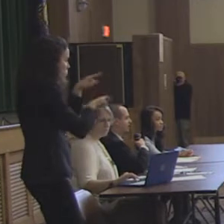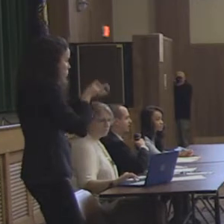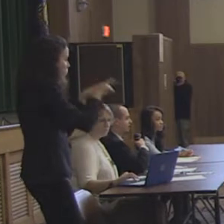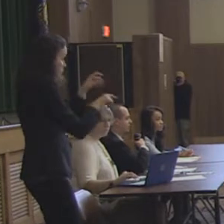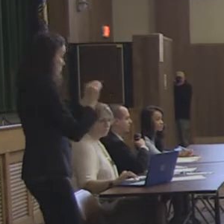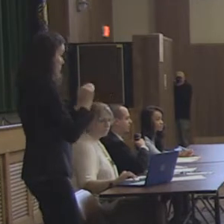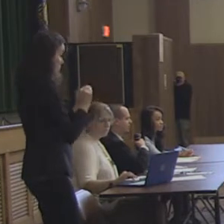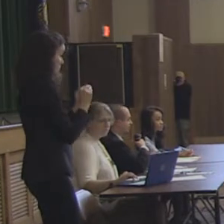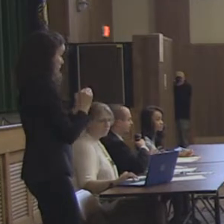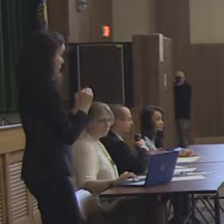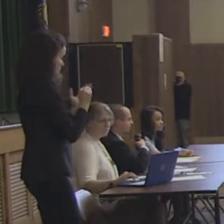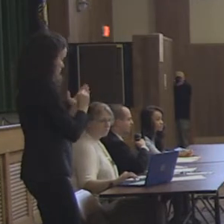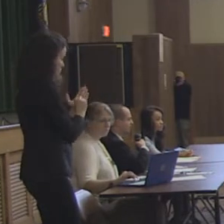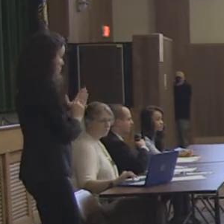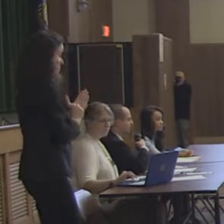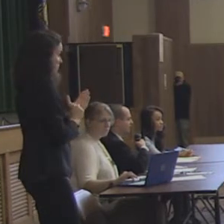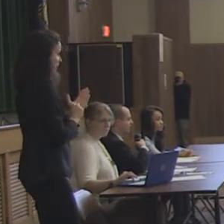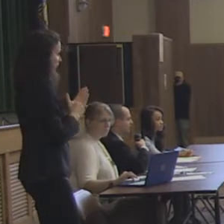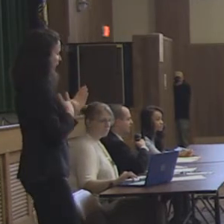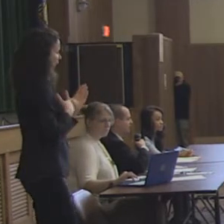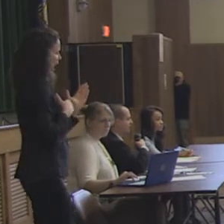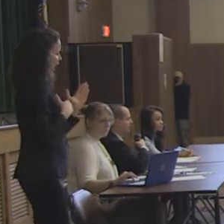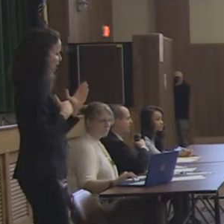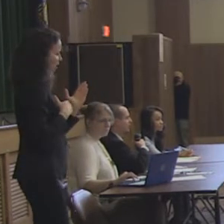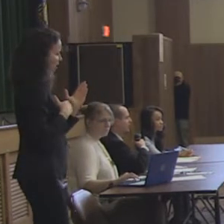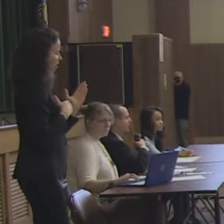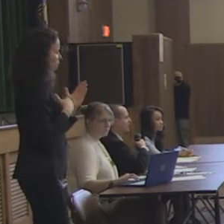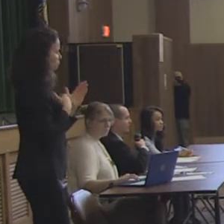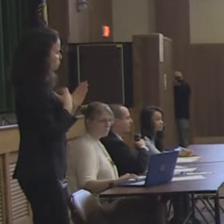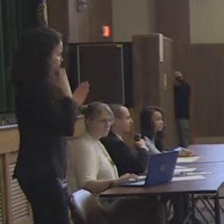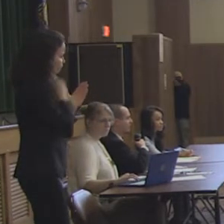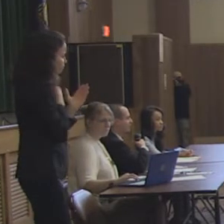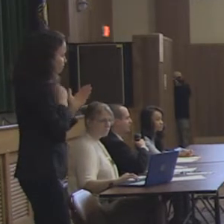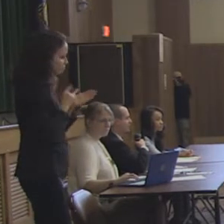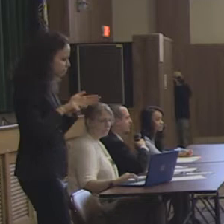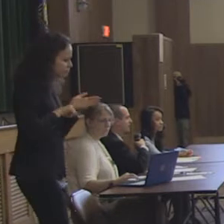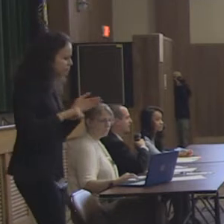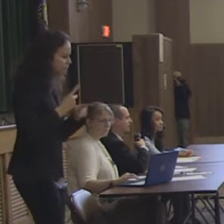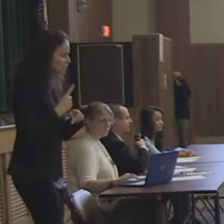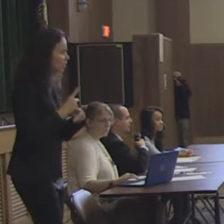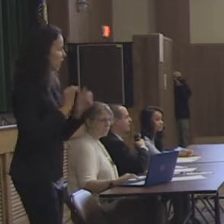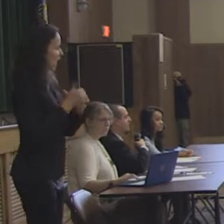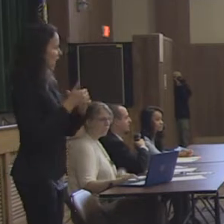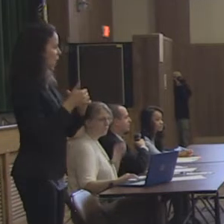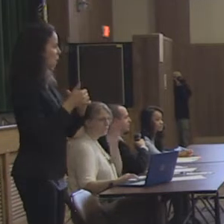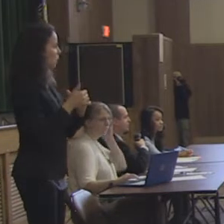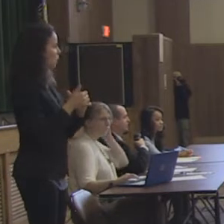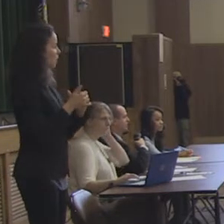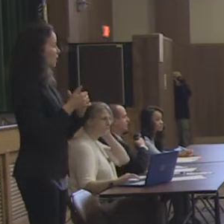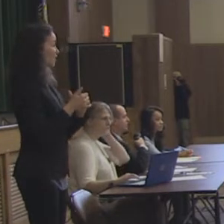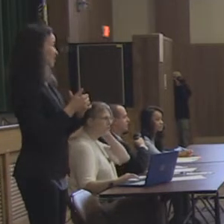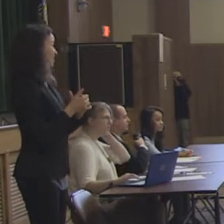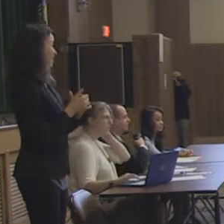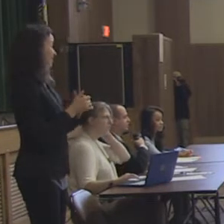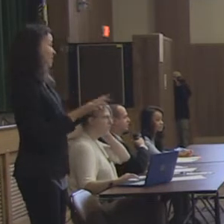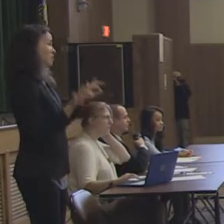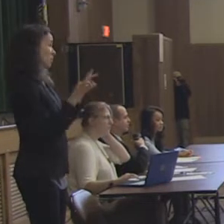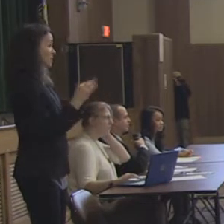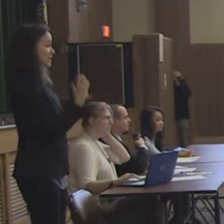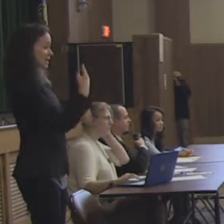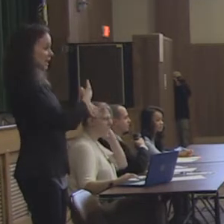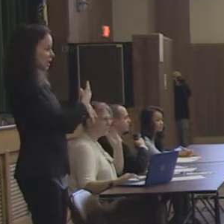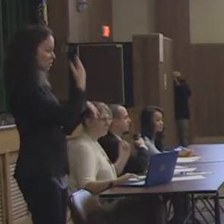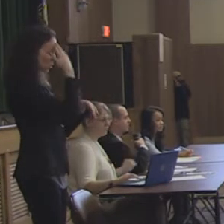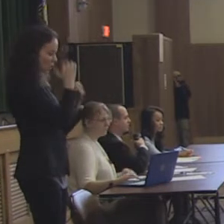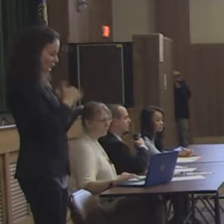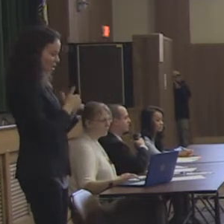And I'd like to, look into how it can be a help on the micro level. On the macro level, legislatively, you know, that's what we're looking to do here today, see what